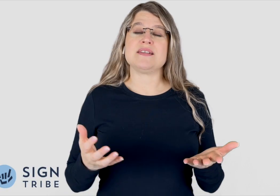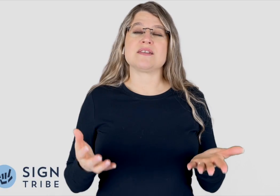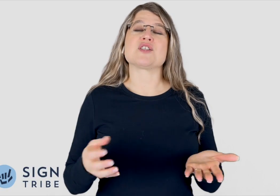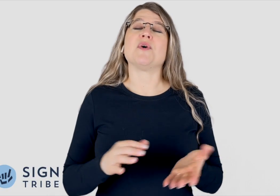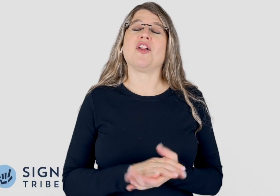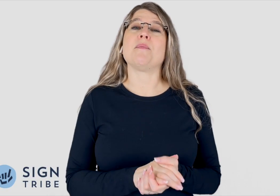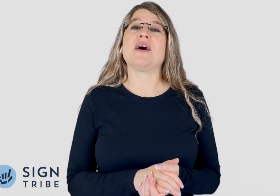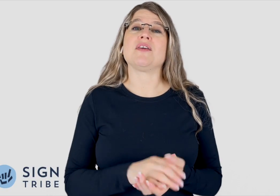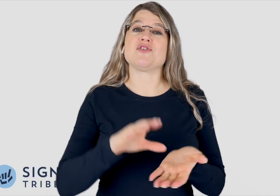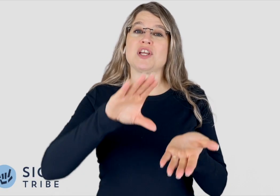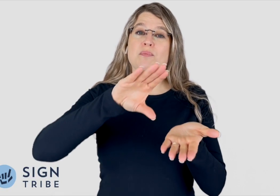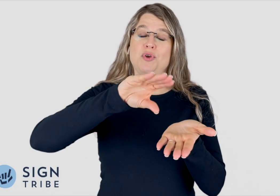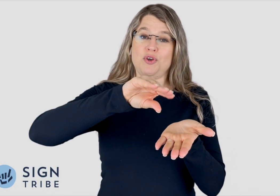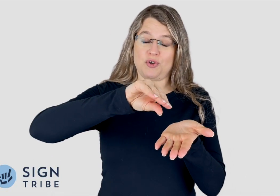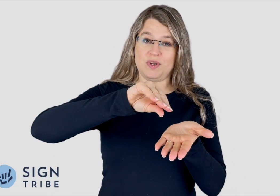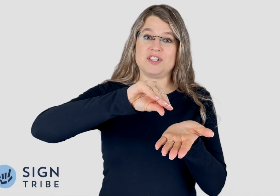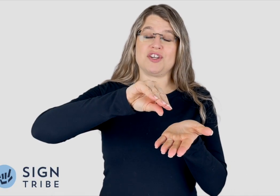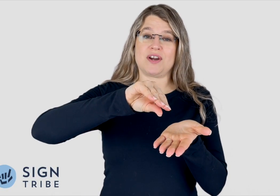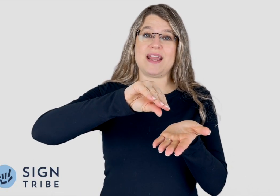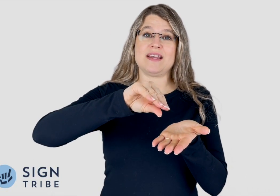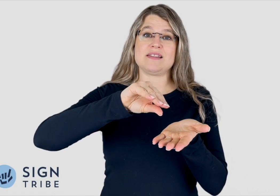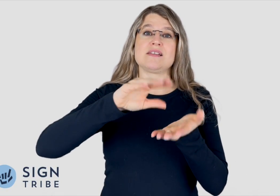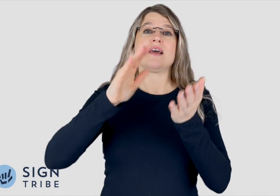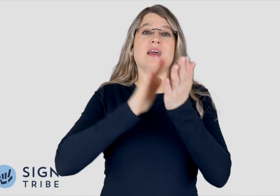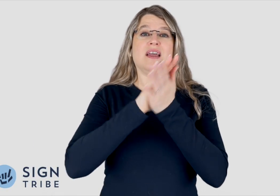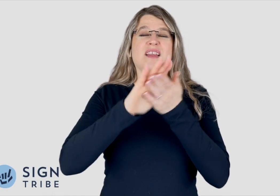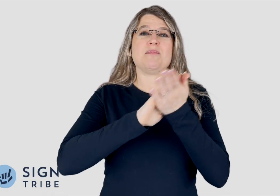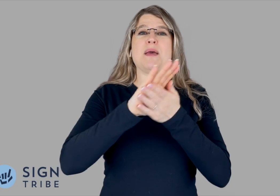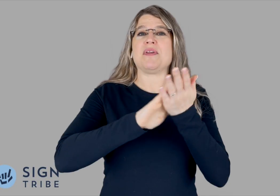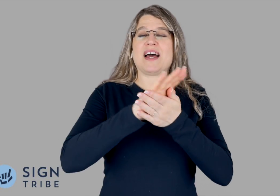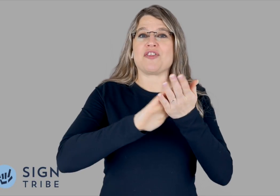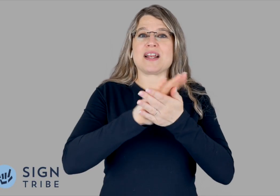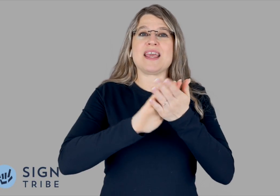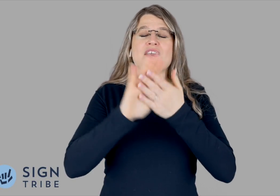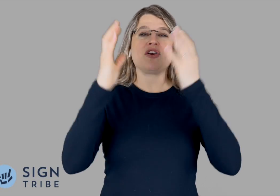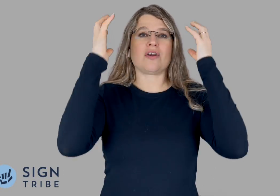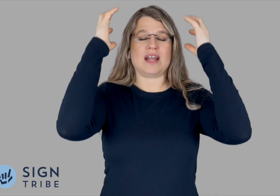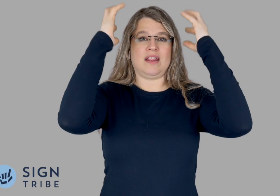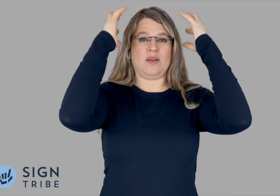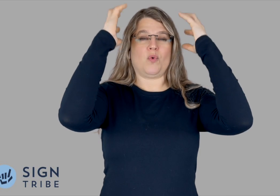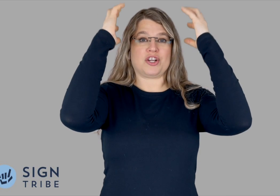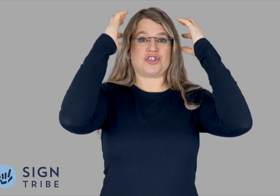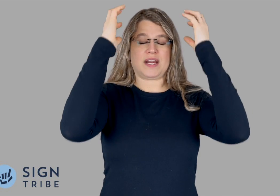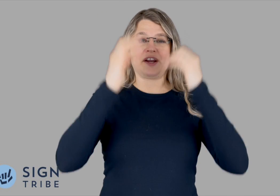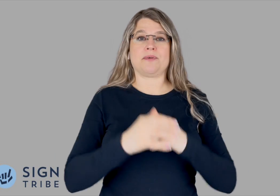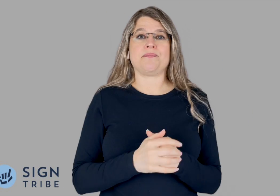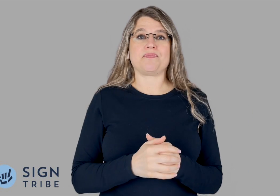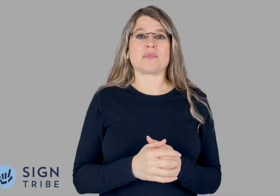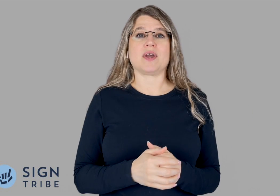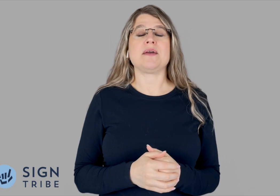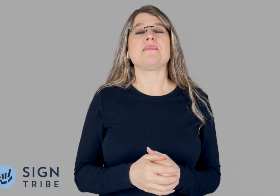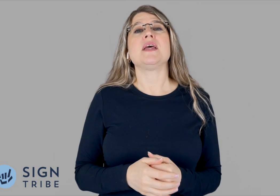a small amount of shampoo into your hands and then maybe lather together and then wash your hair, okay?